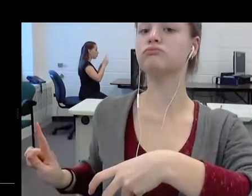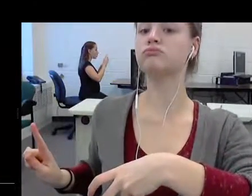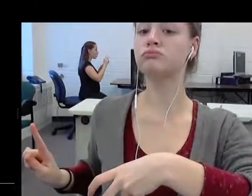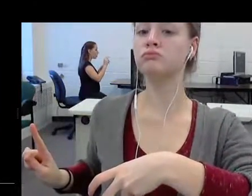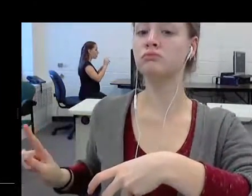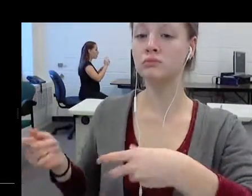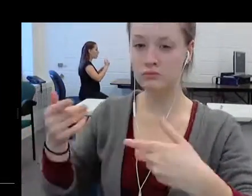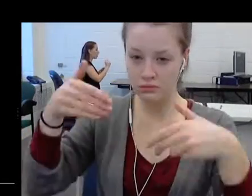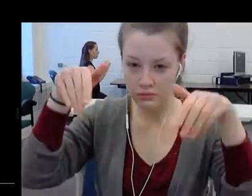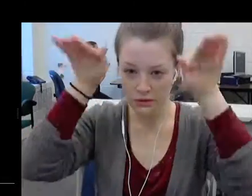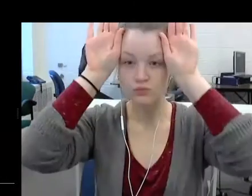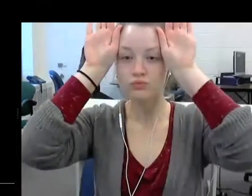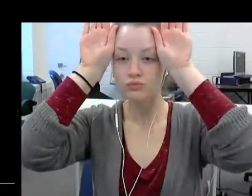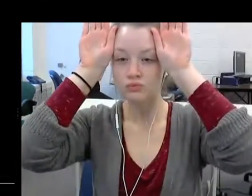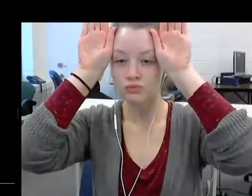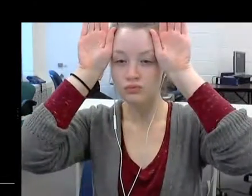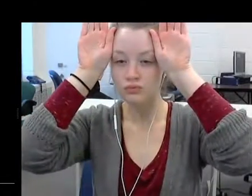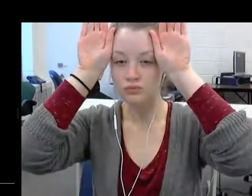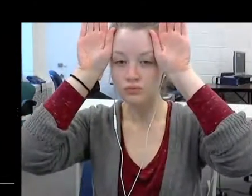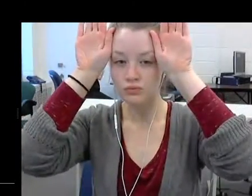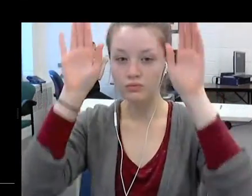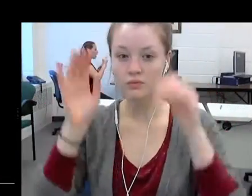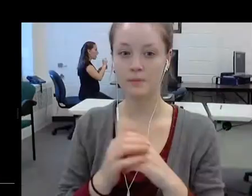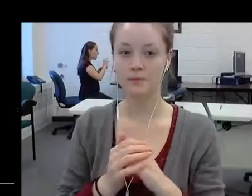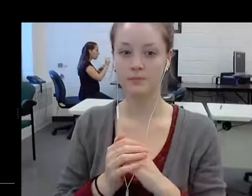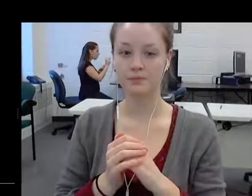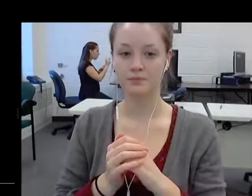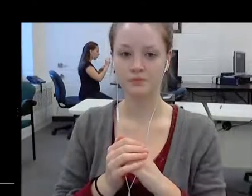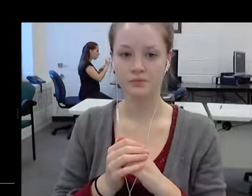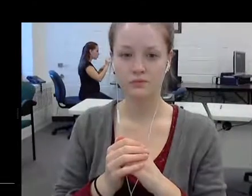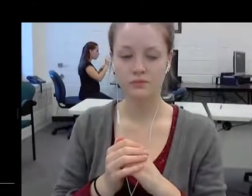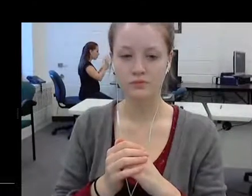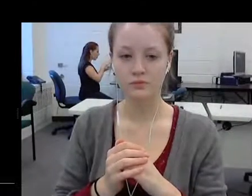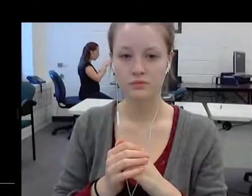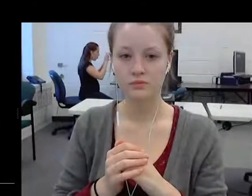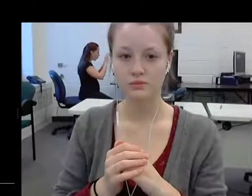their ears up. And they growl.